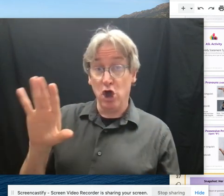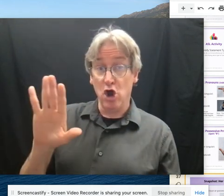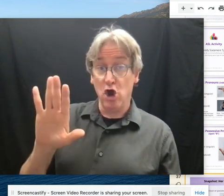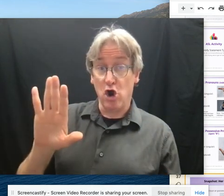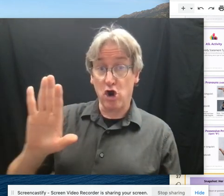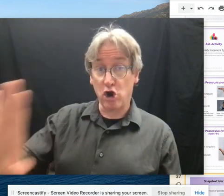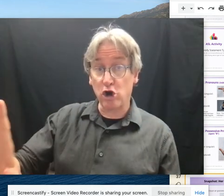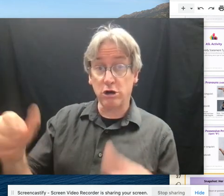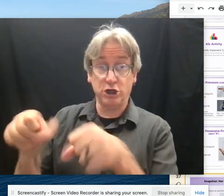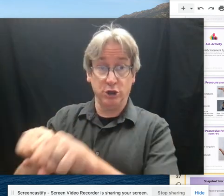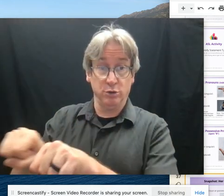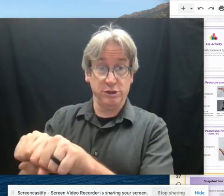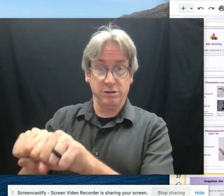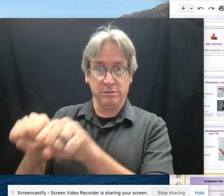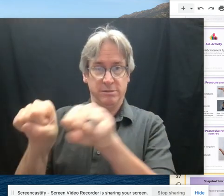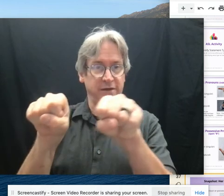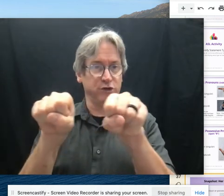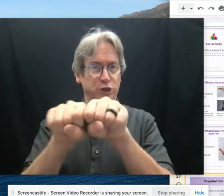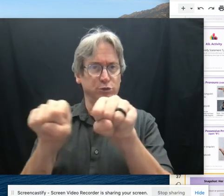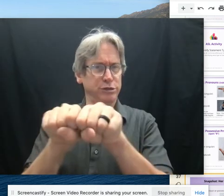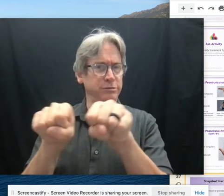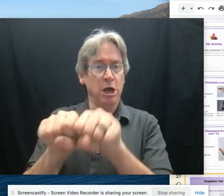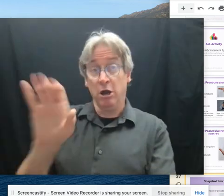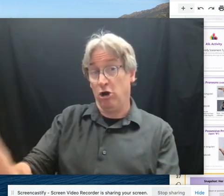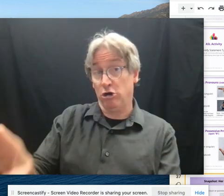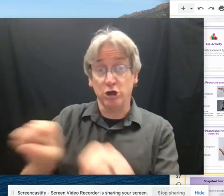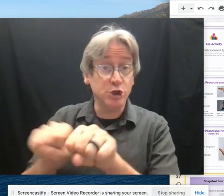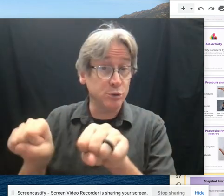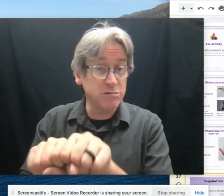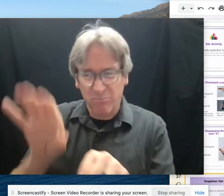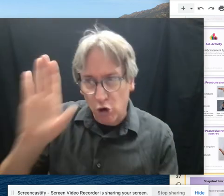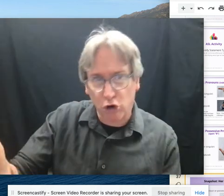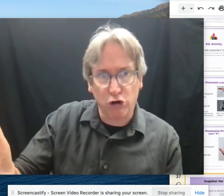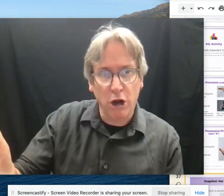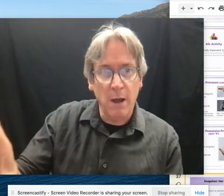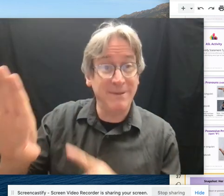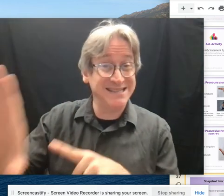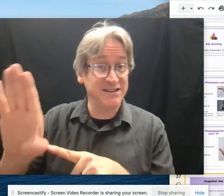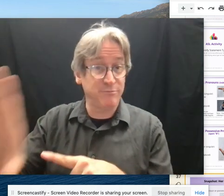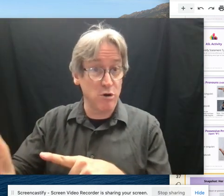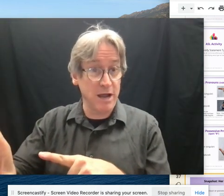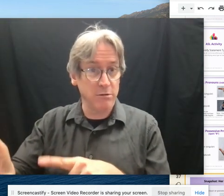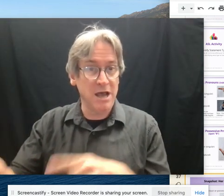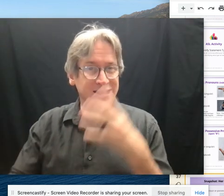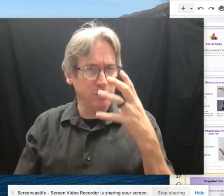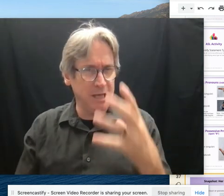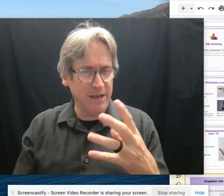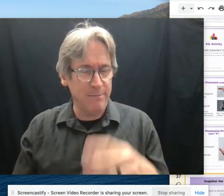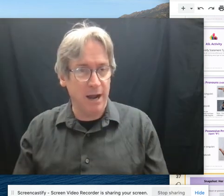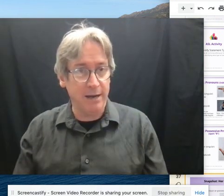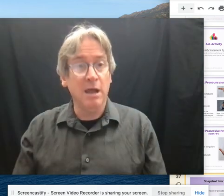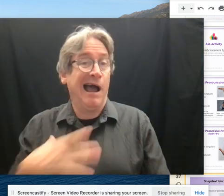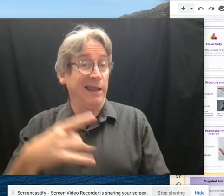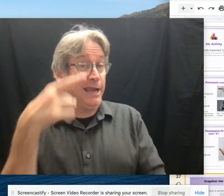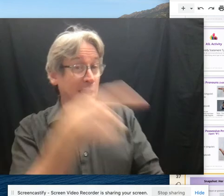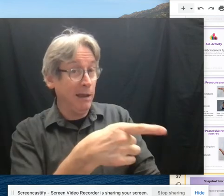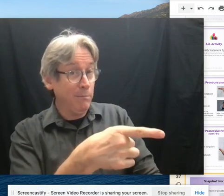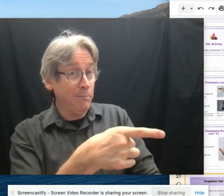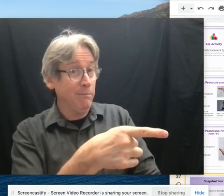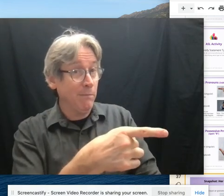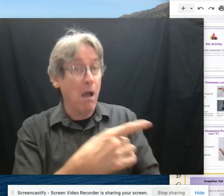like her shoes. Sign for shoes. Her shoes. Her. Possessive pronoun. So keep that in mind. I